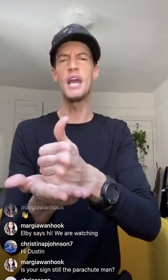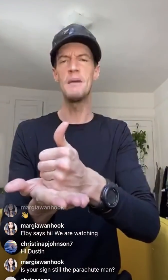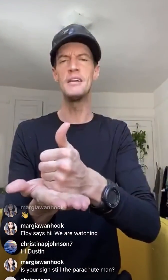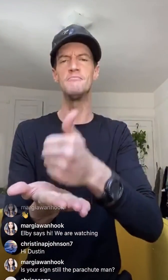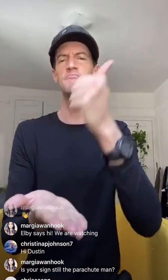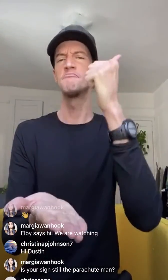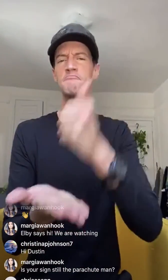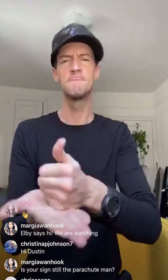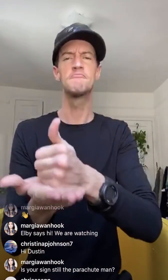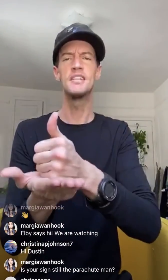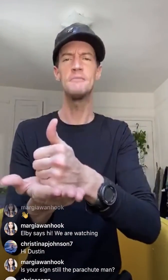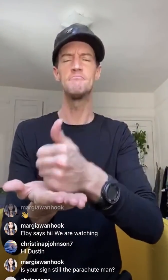potential marriage.